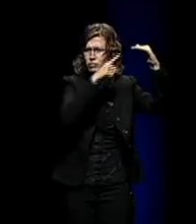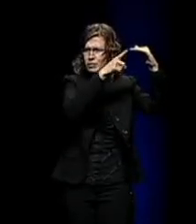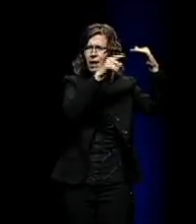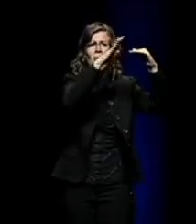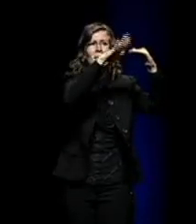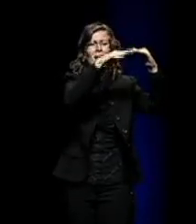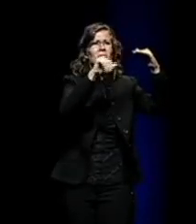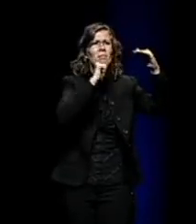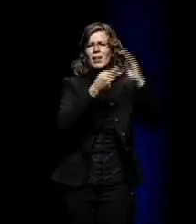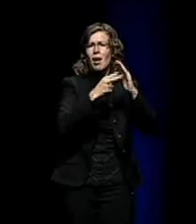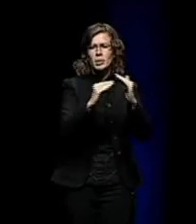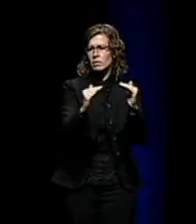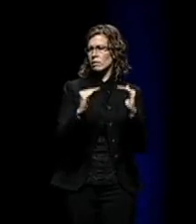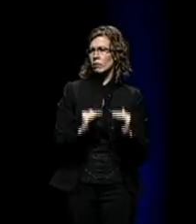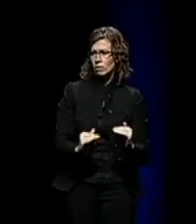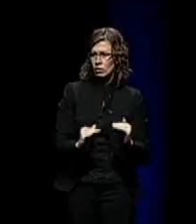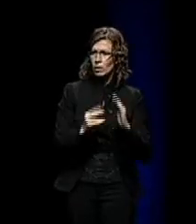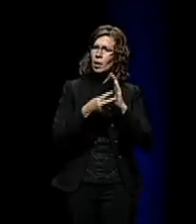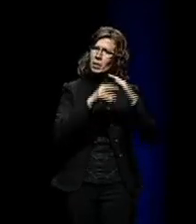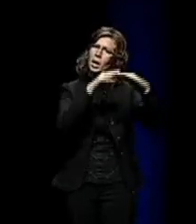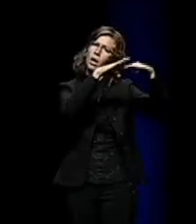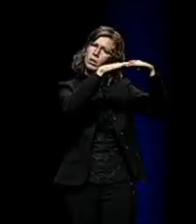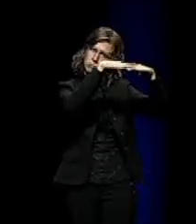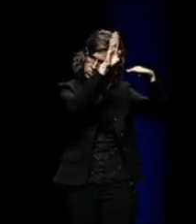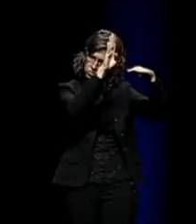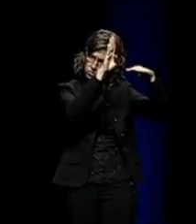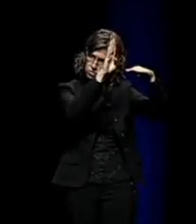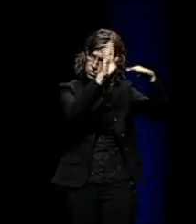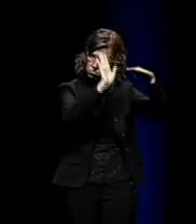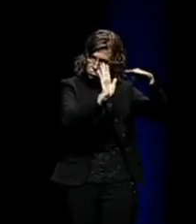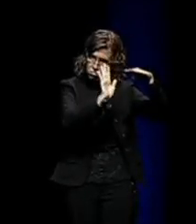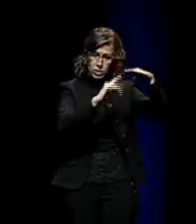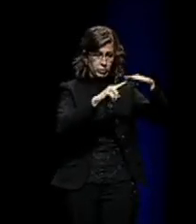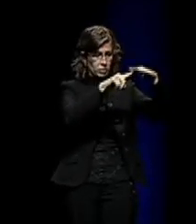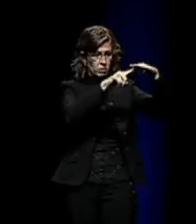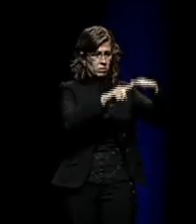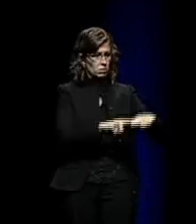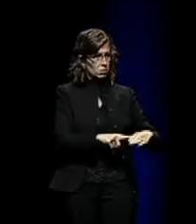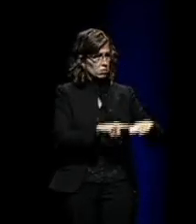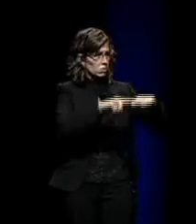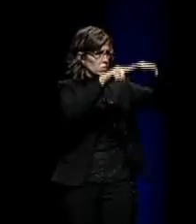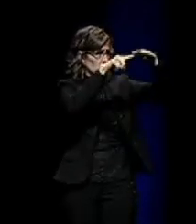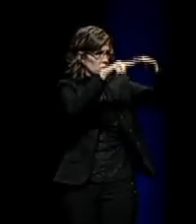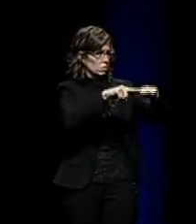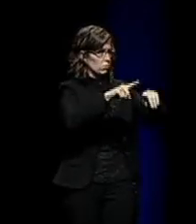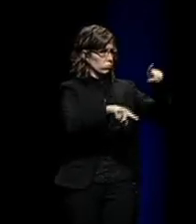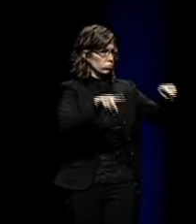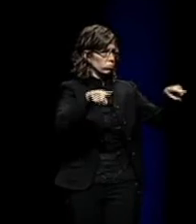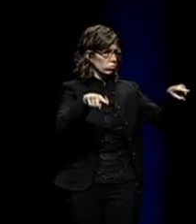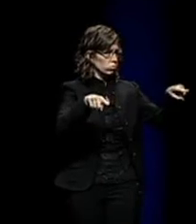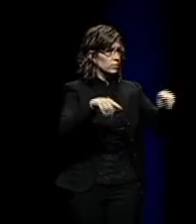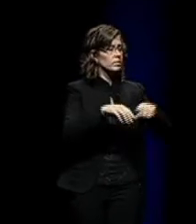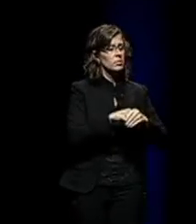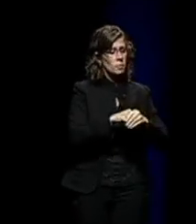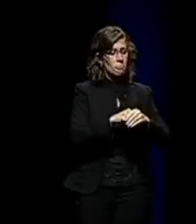So that leads to something called a cut score process. And cut score is really only a way of saying, what is the